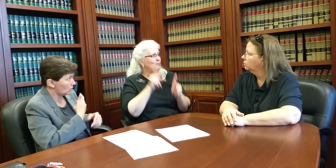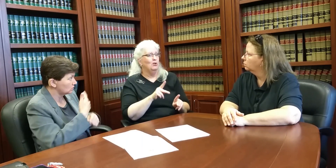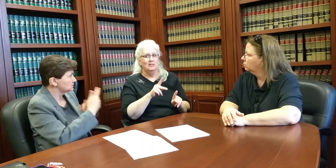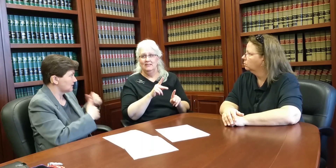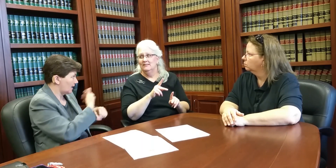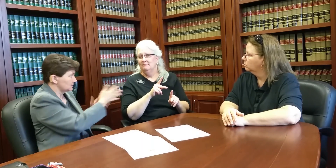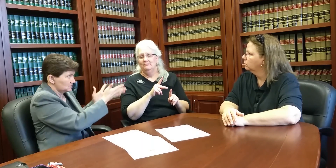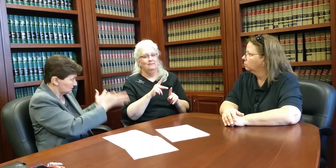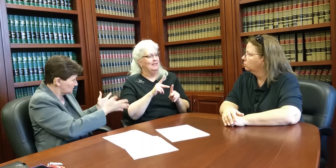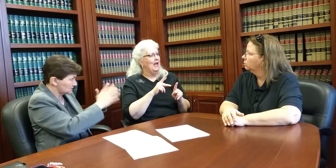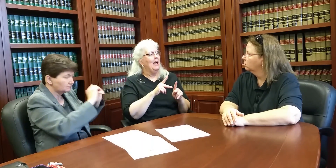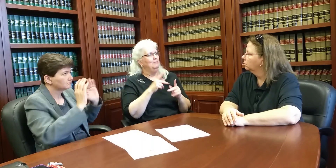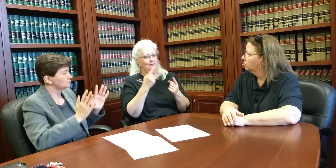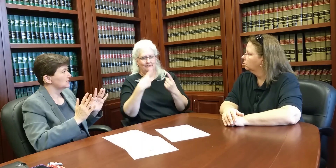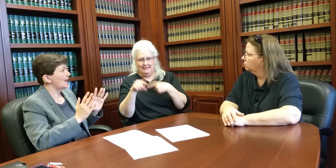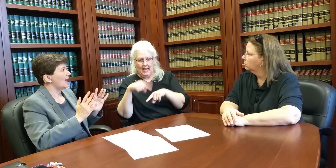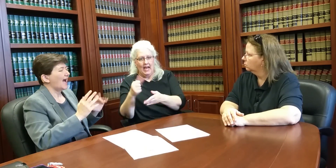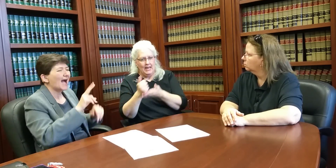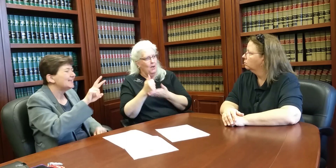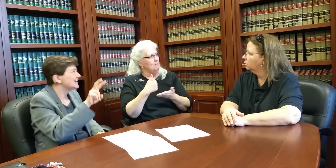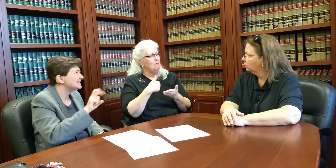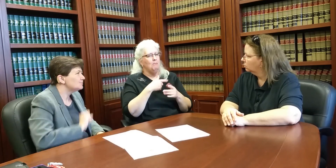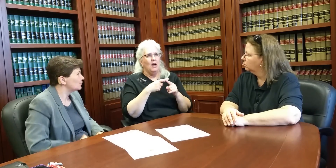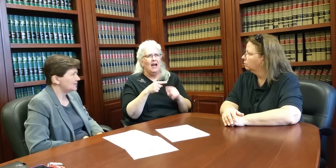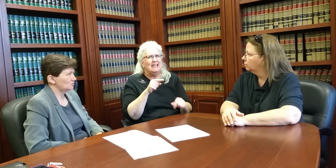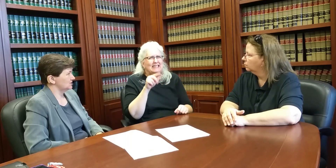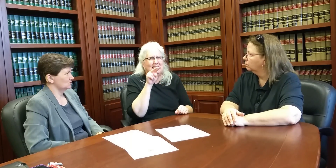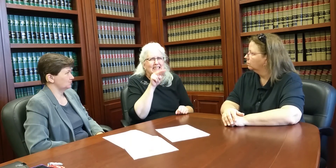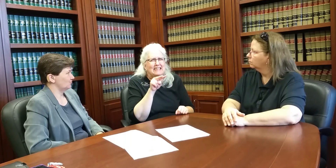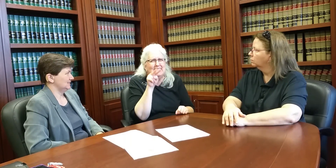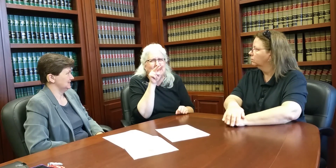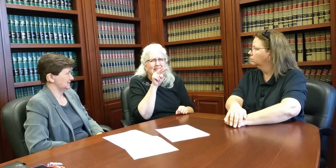oral, sign assisted. I can't lip read those little screens.